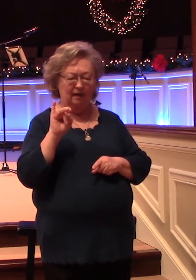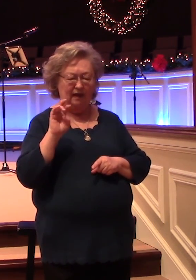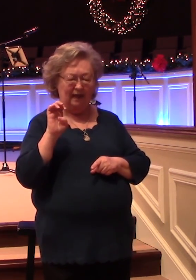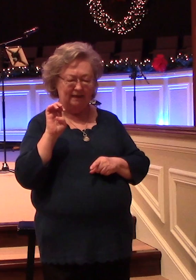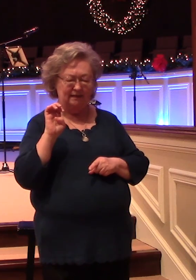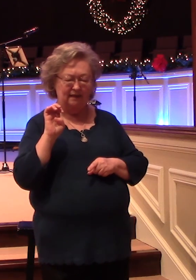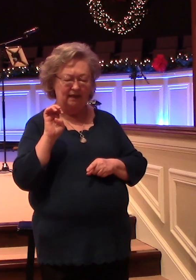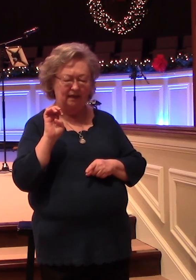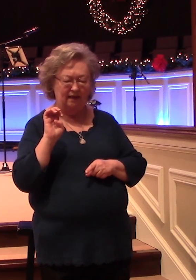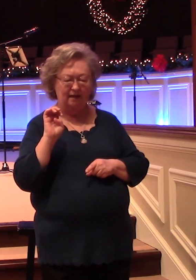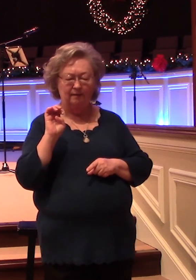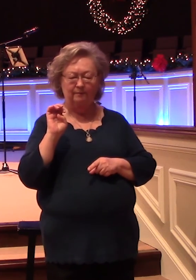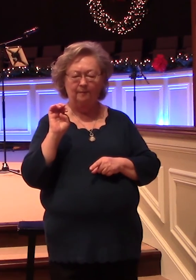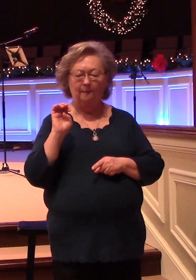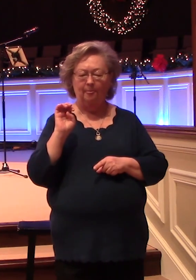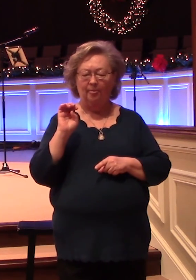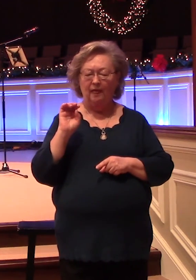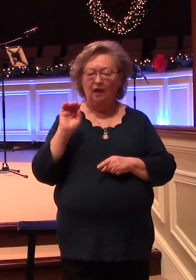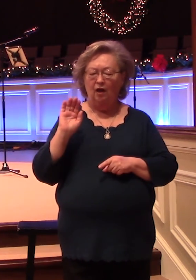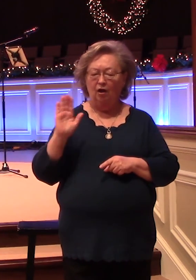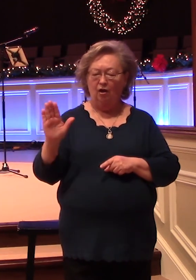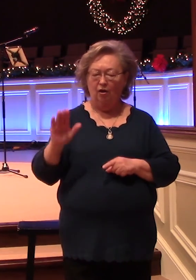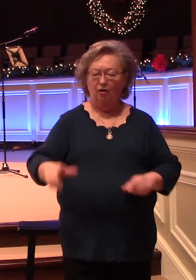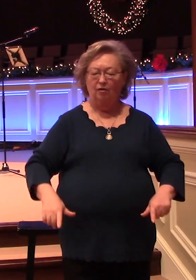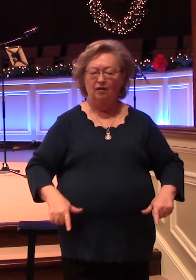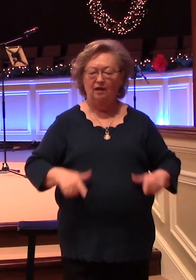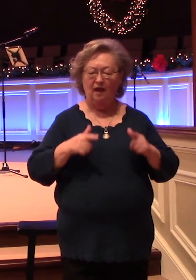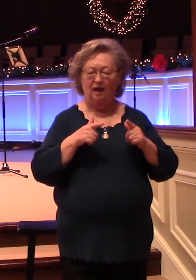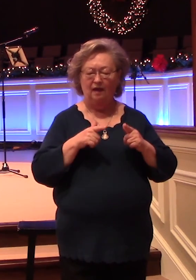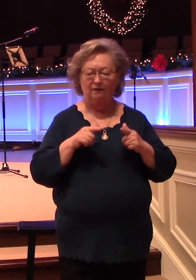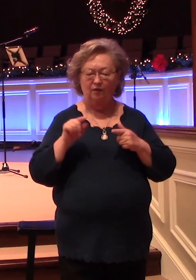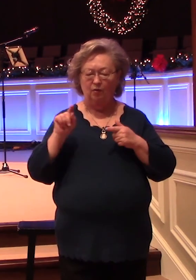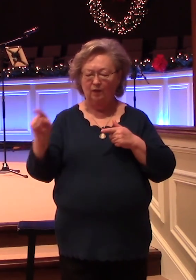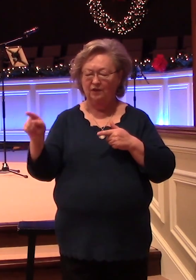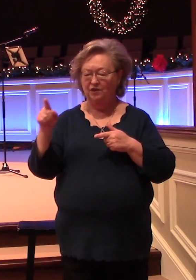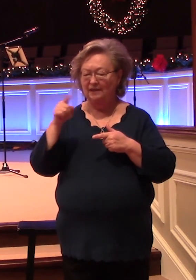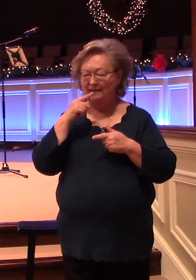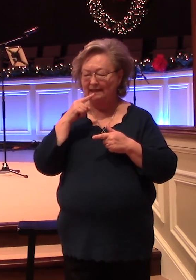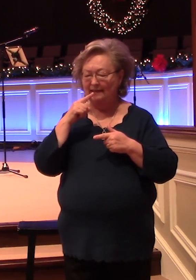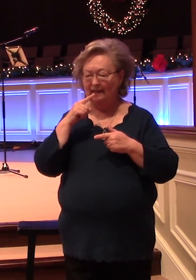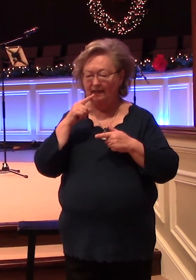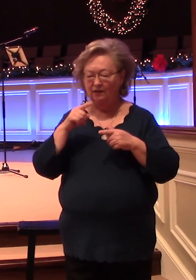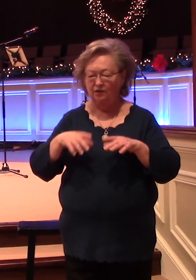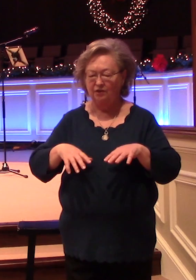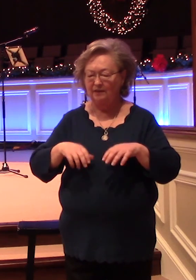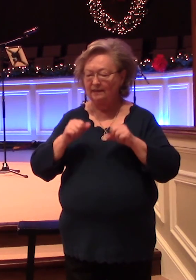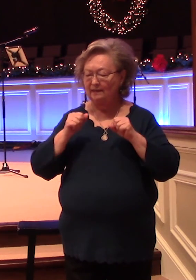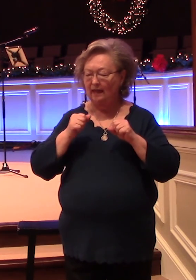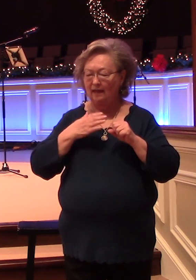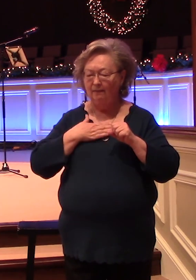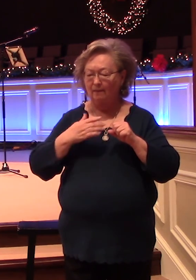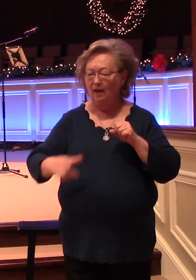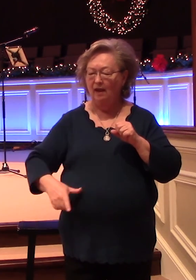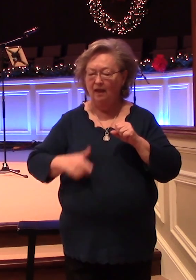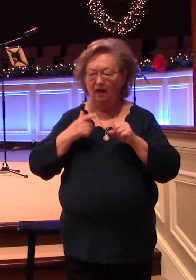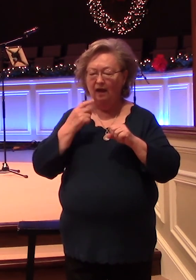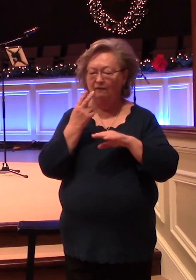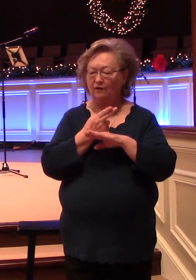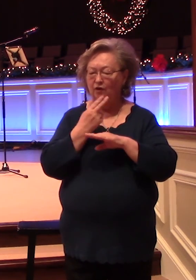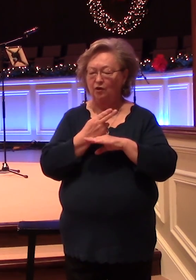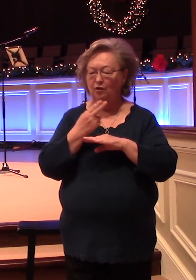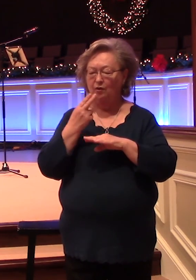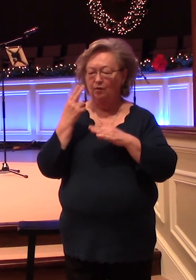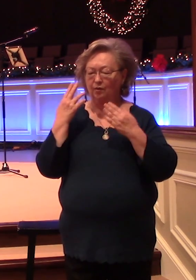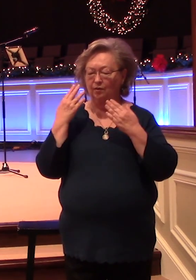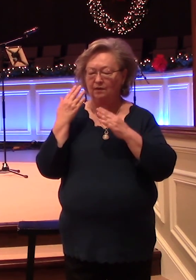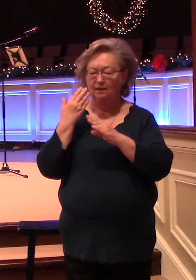it and use it. Lord, we pray that you would do mighty things and her life and ministry as you lead her forward to all